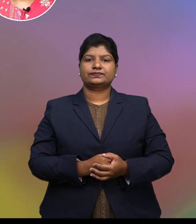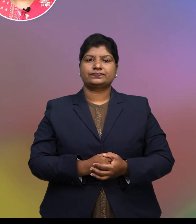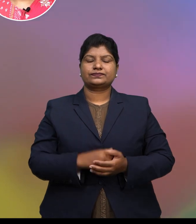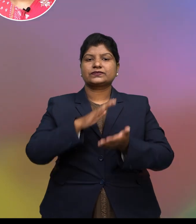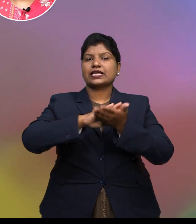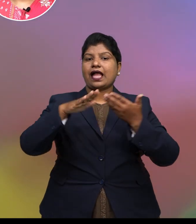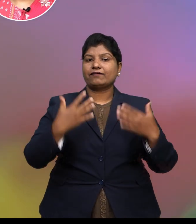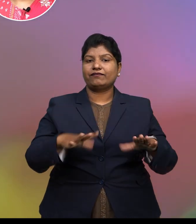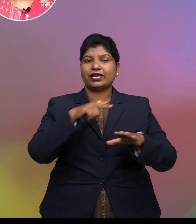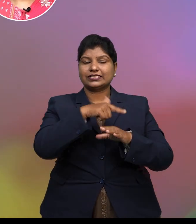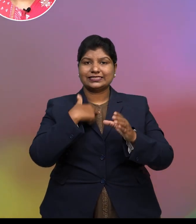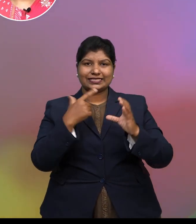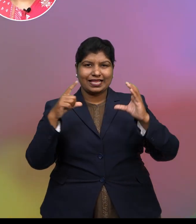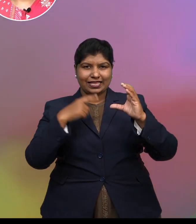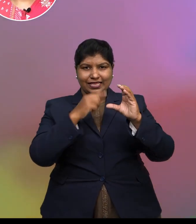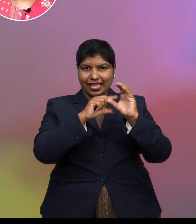after fertilization.